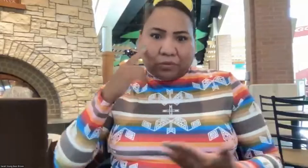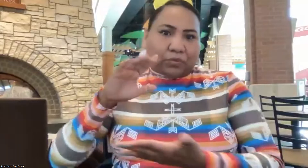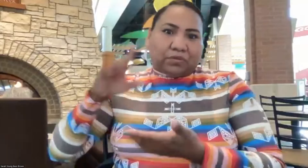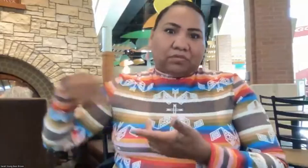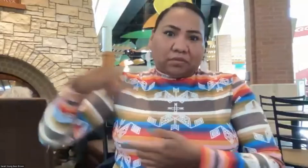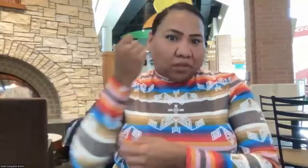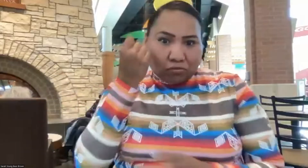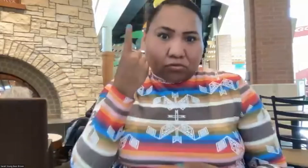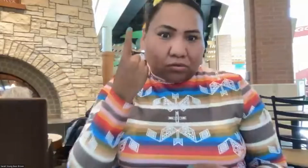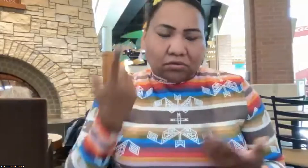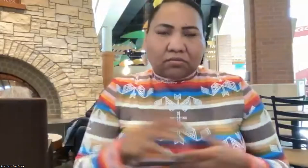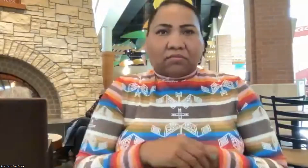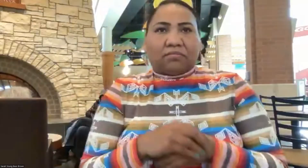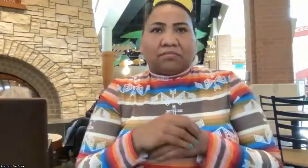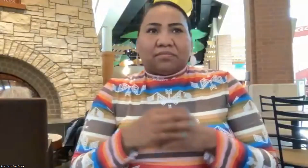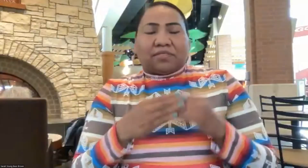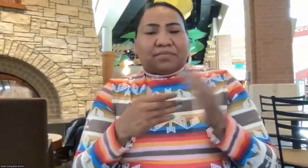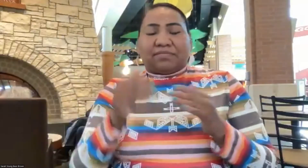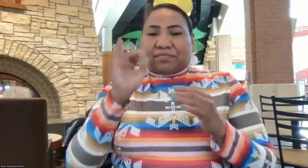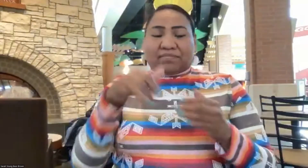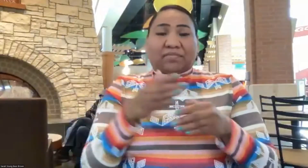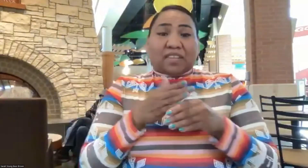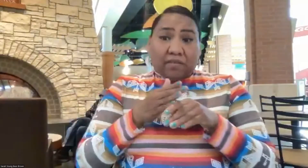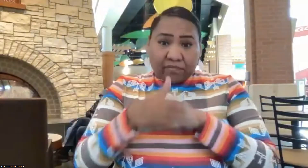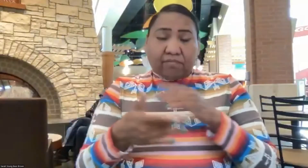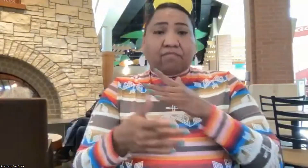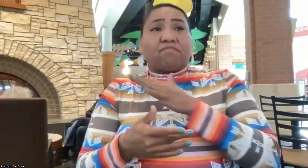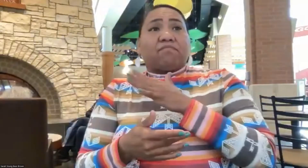custom. And I appreciate their understanding.